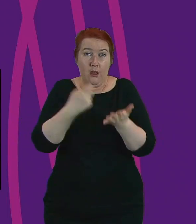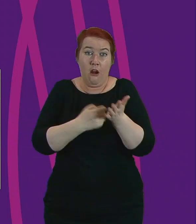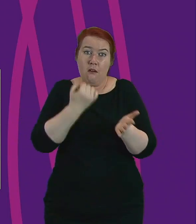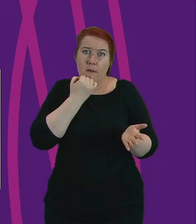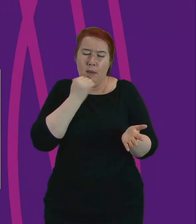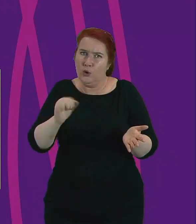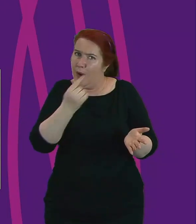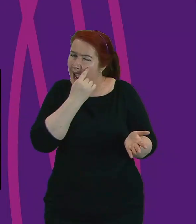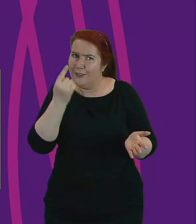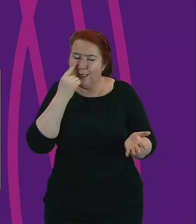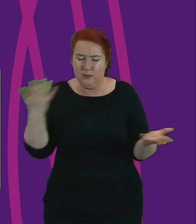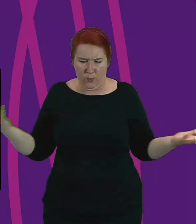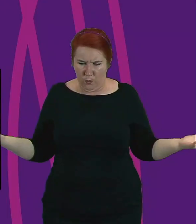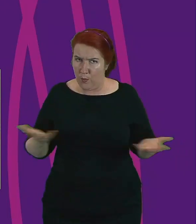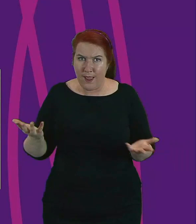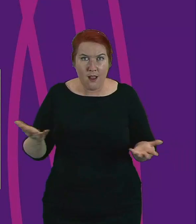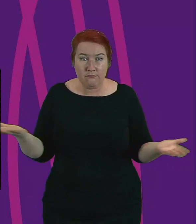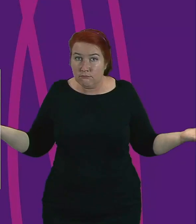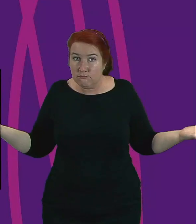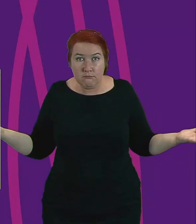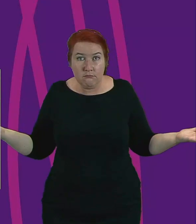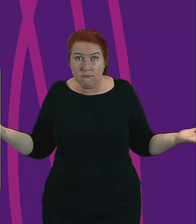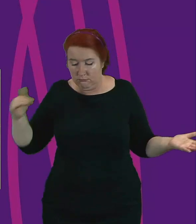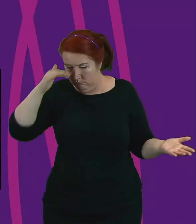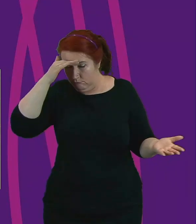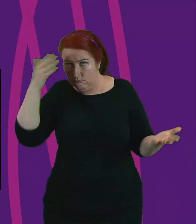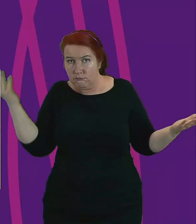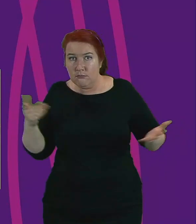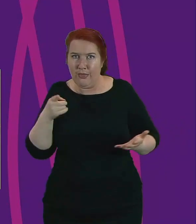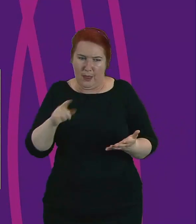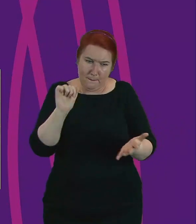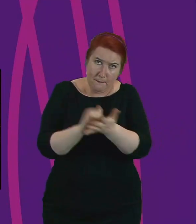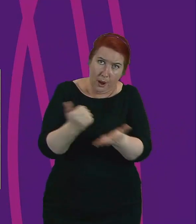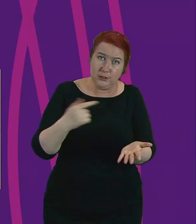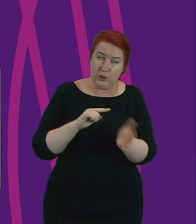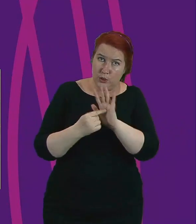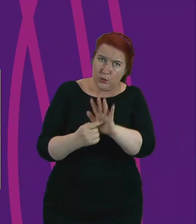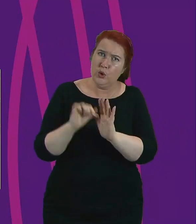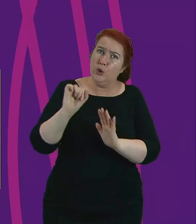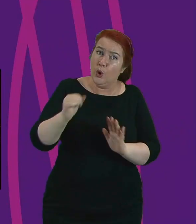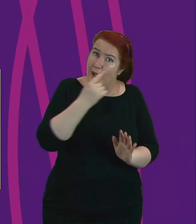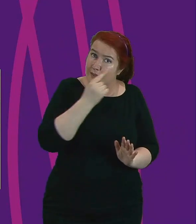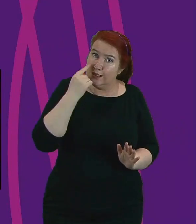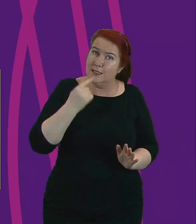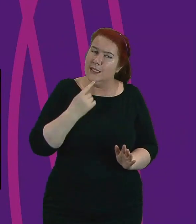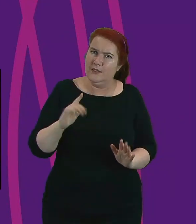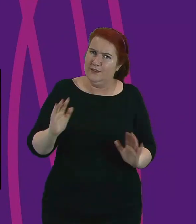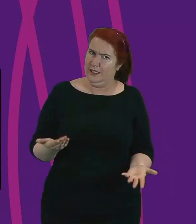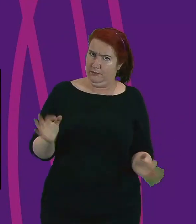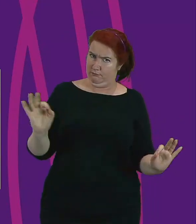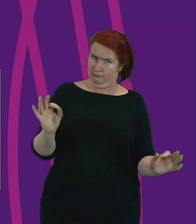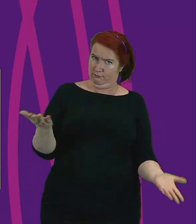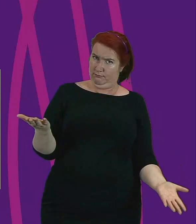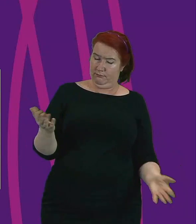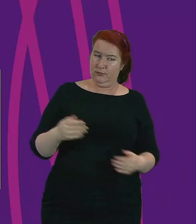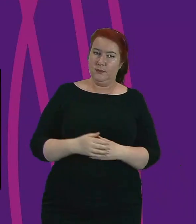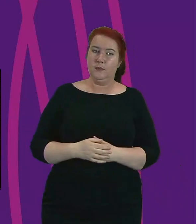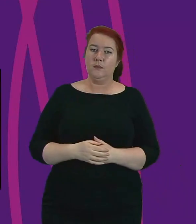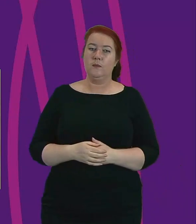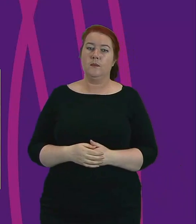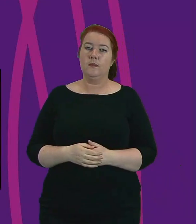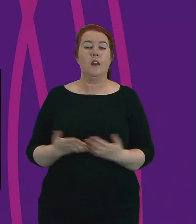number? Where is your evidence for that? They publish it, they show you. Where's your evidence? Ryan Whittle. Thank you, Deputy Presiding